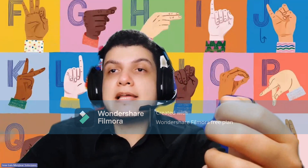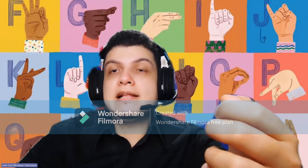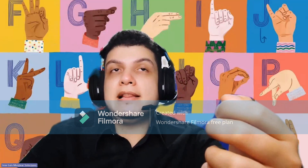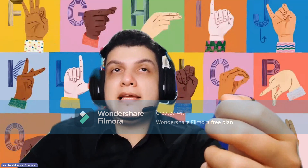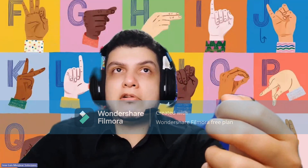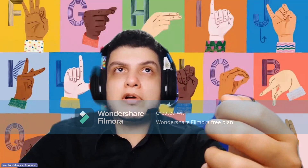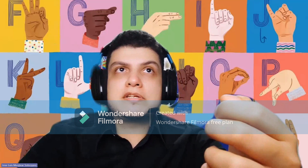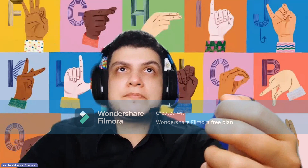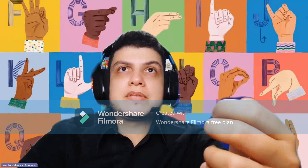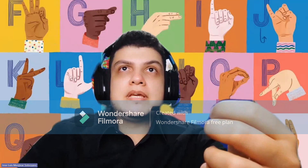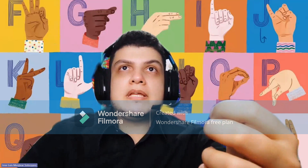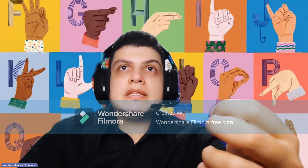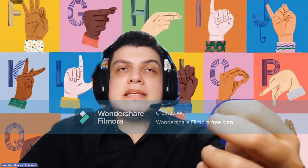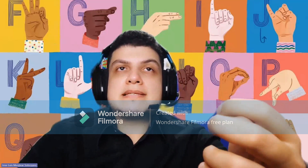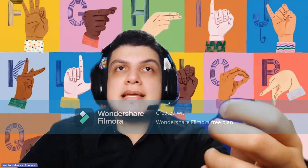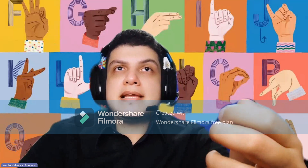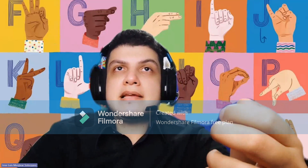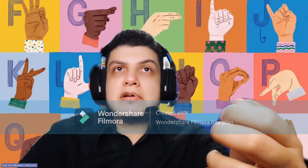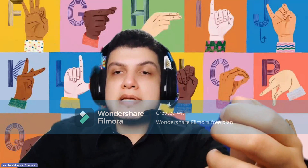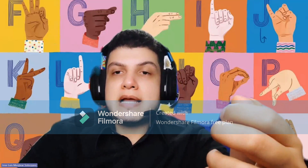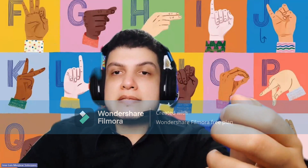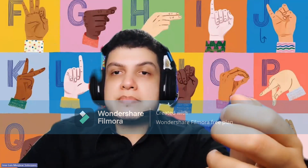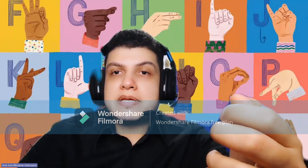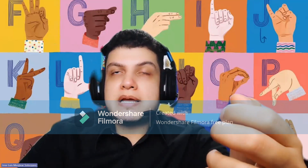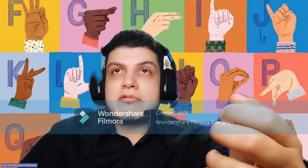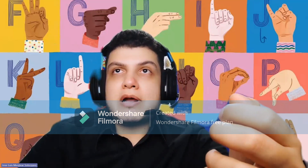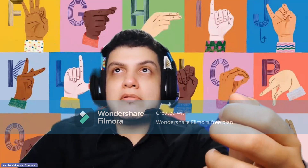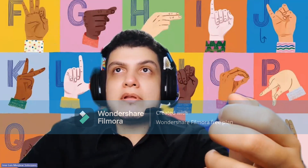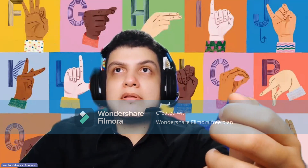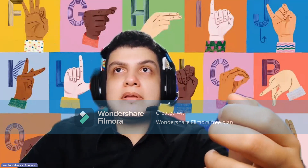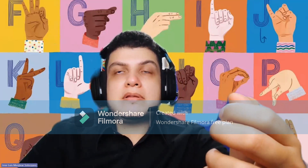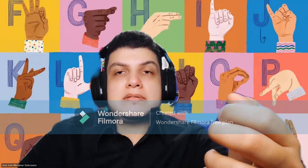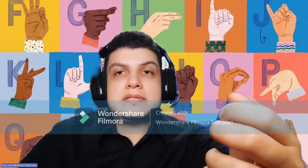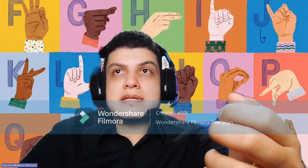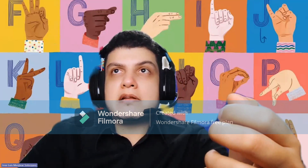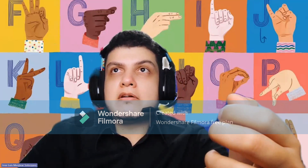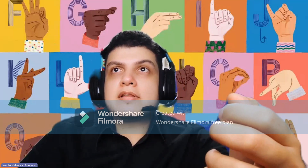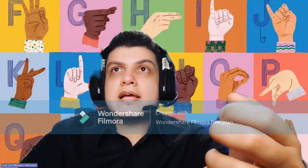sign language. The sign language has been around since a lot of time.